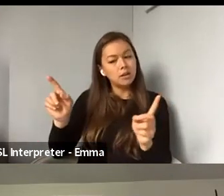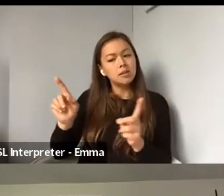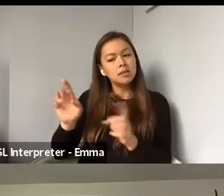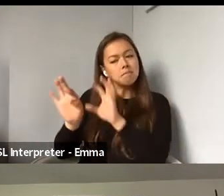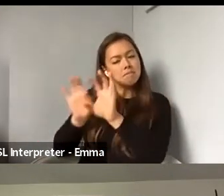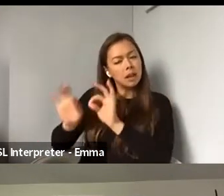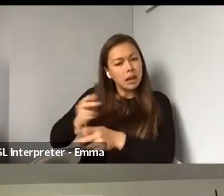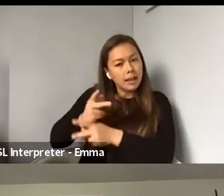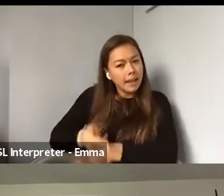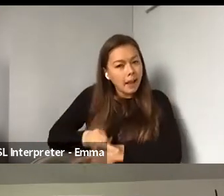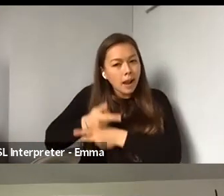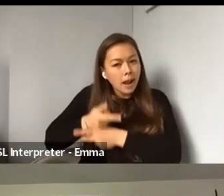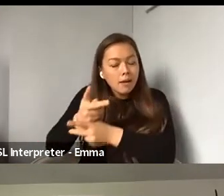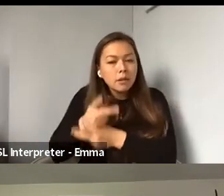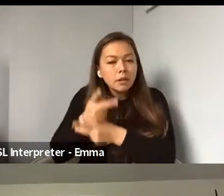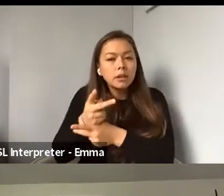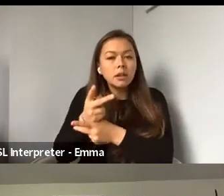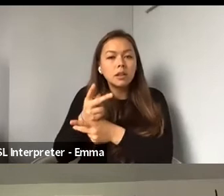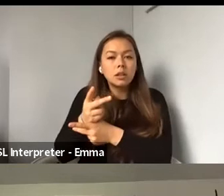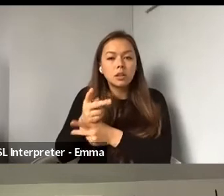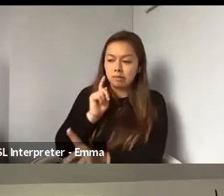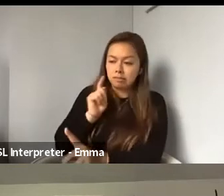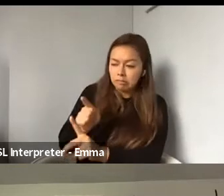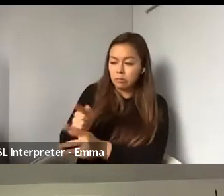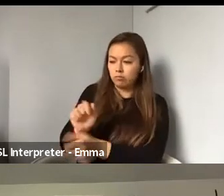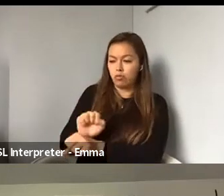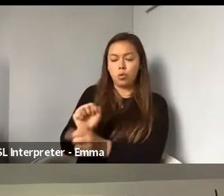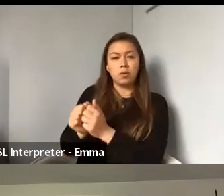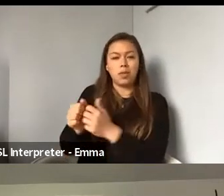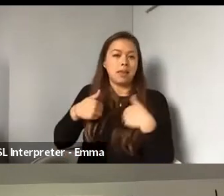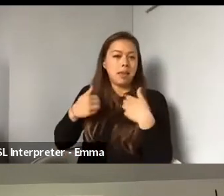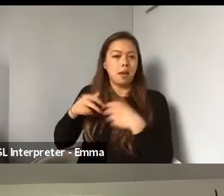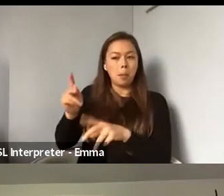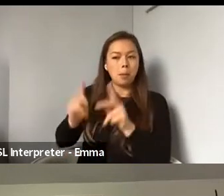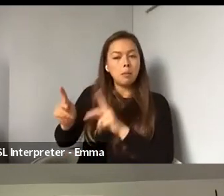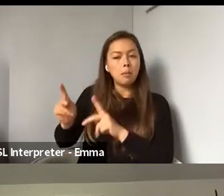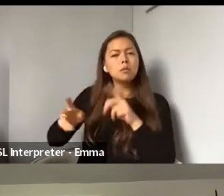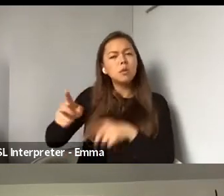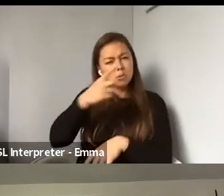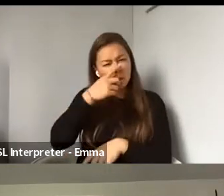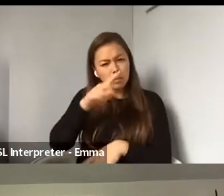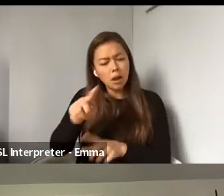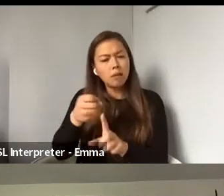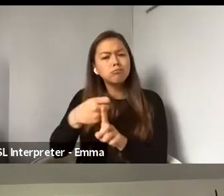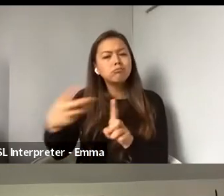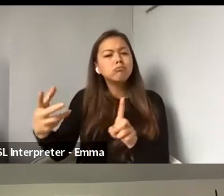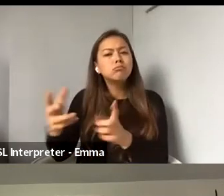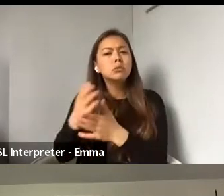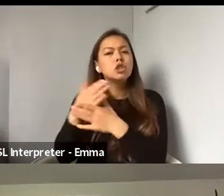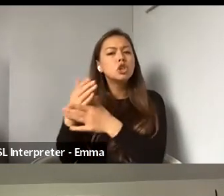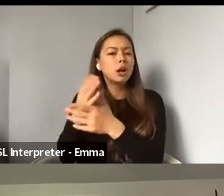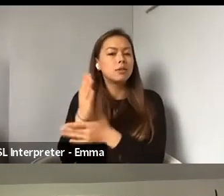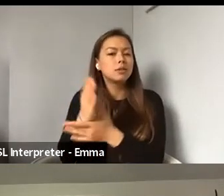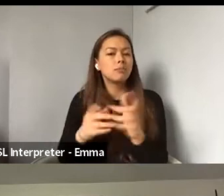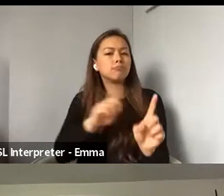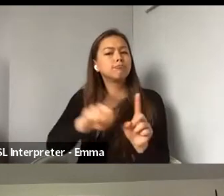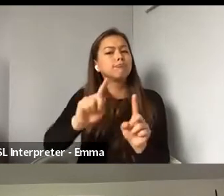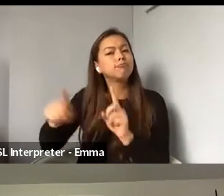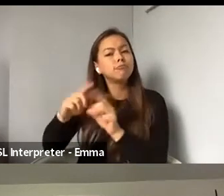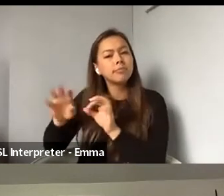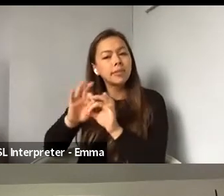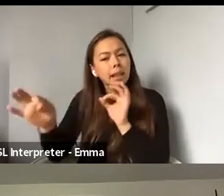And the question is really, can you share some of that language? Can you help people understand